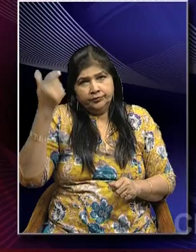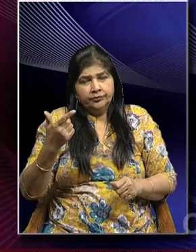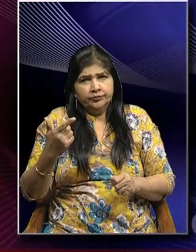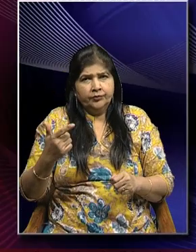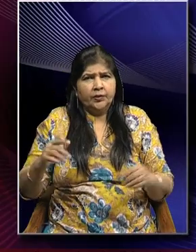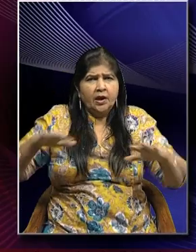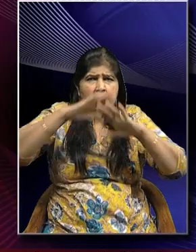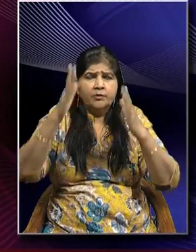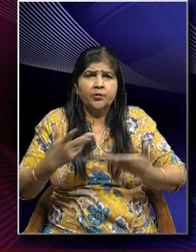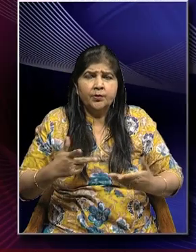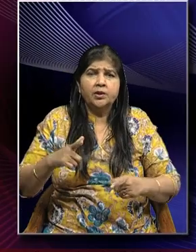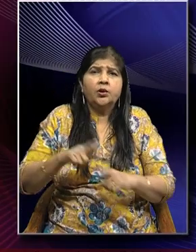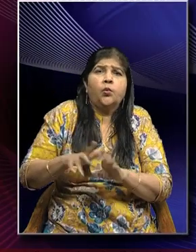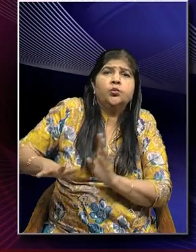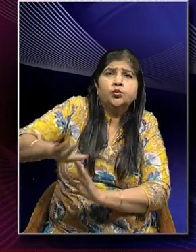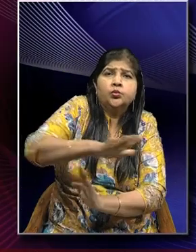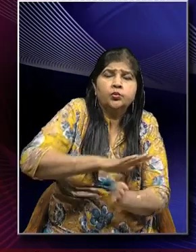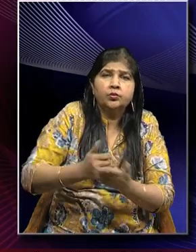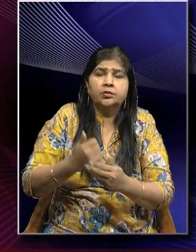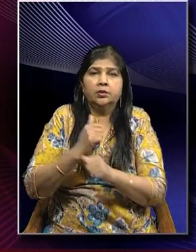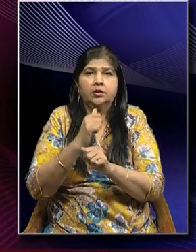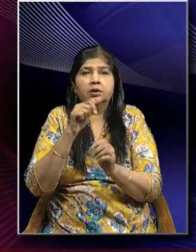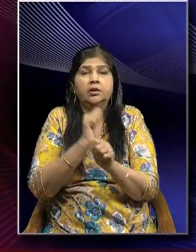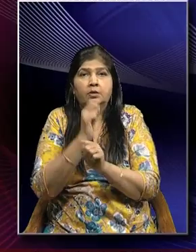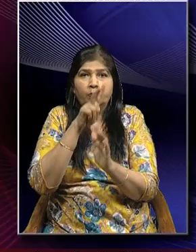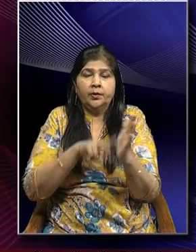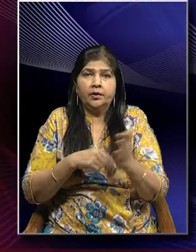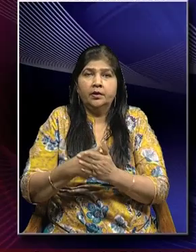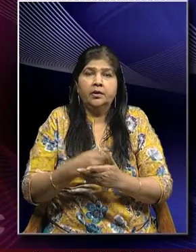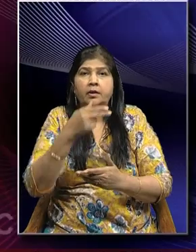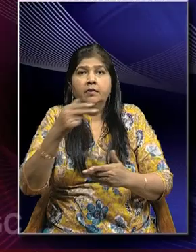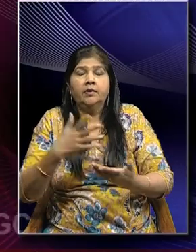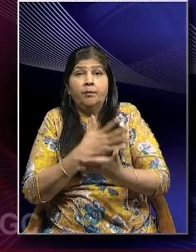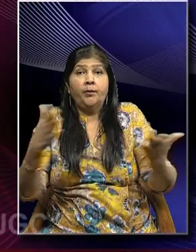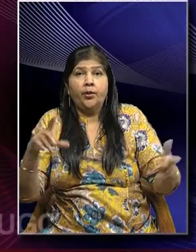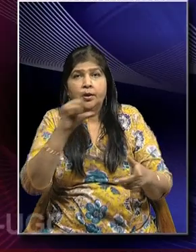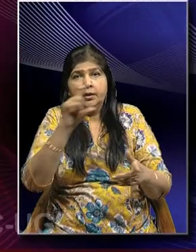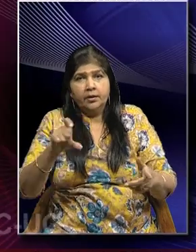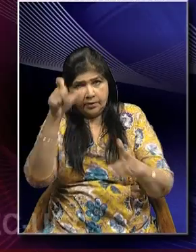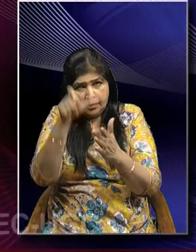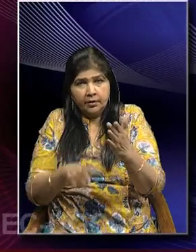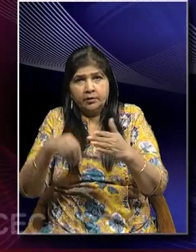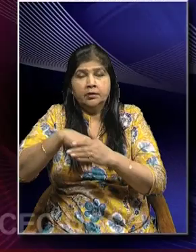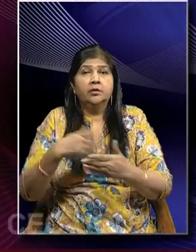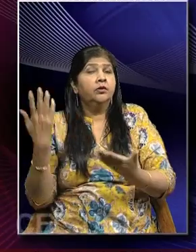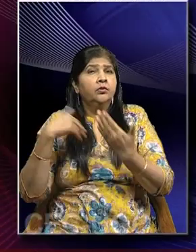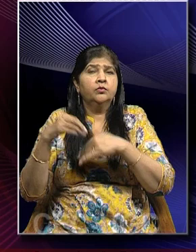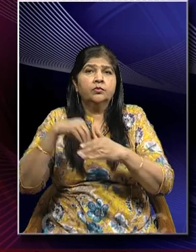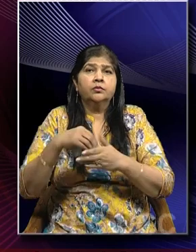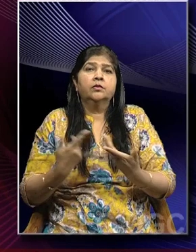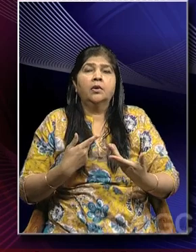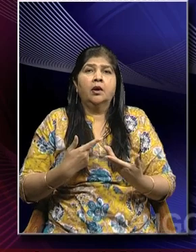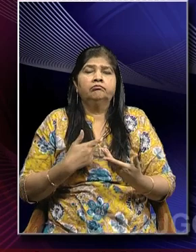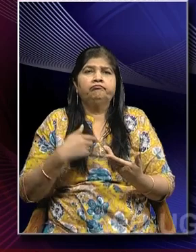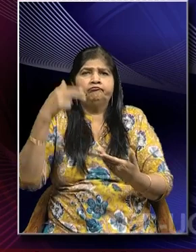environmental, social and governance, that refers to the broad criteria which is used to do the